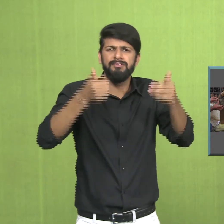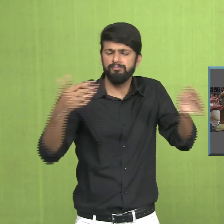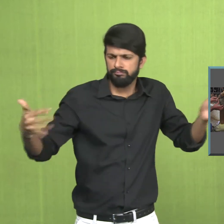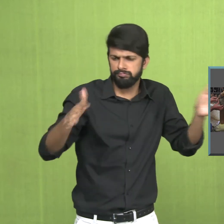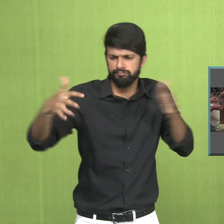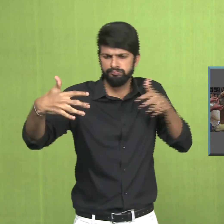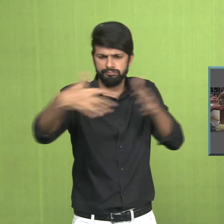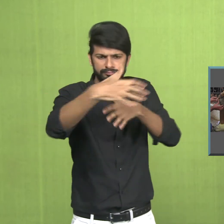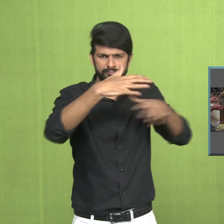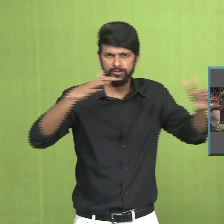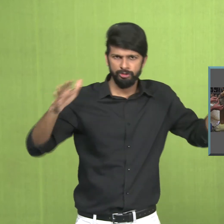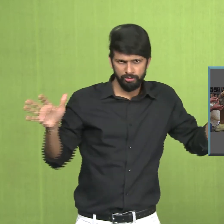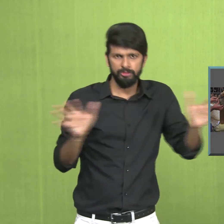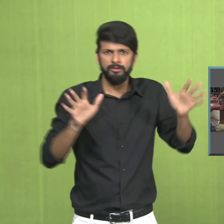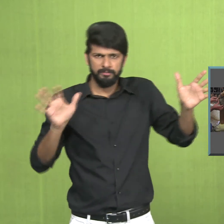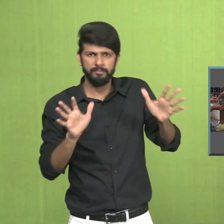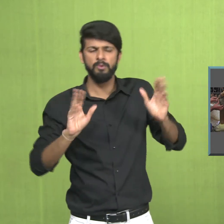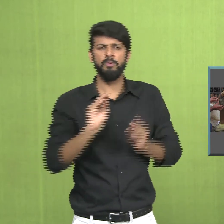Then they would use other kind of materials